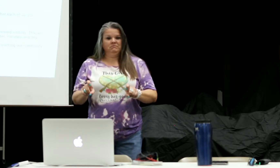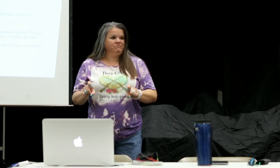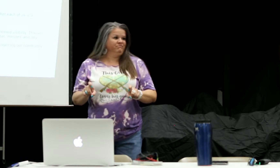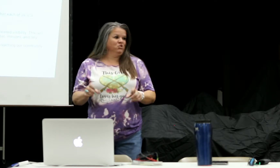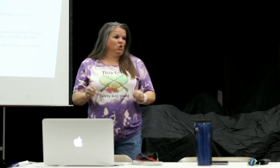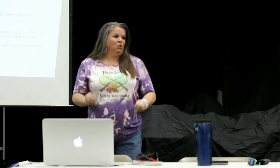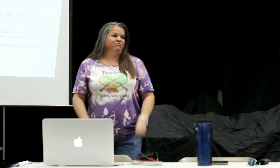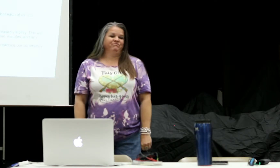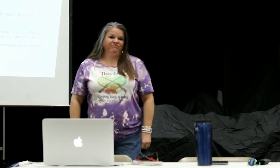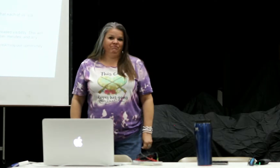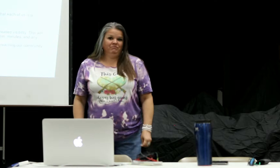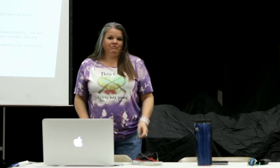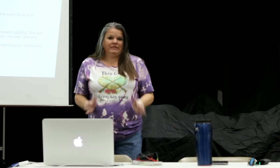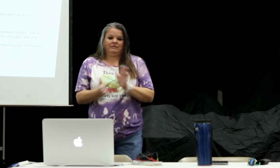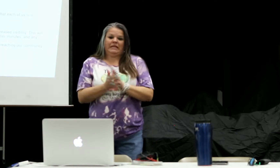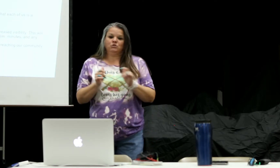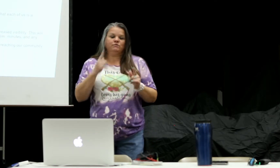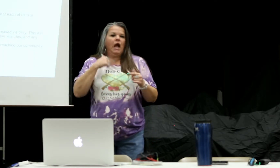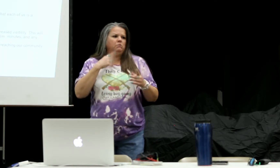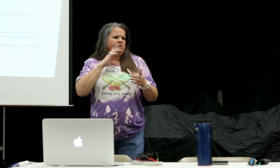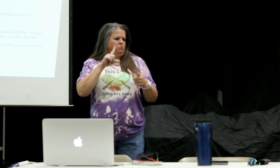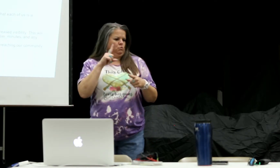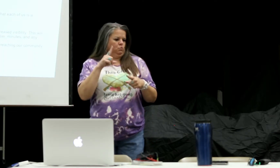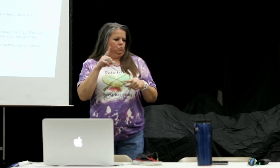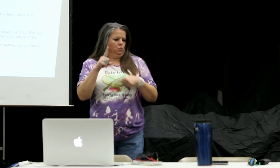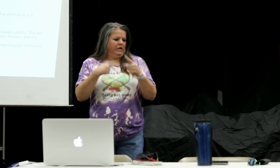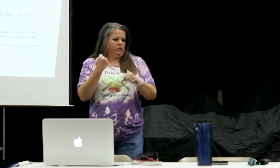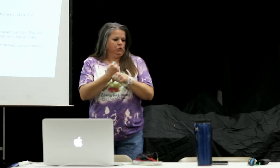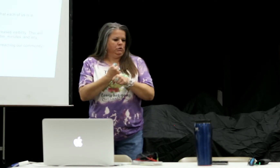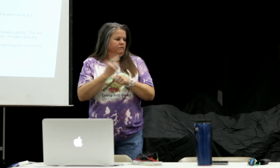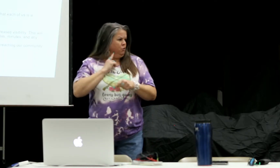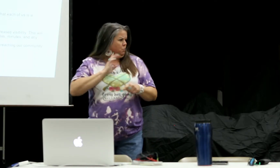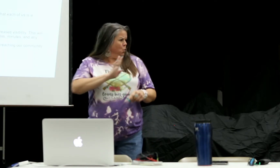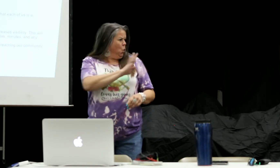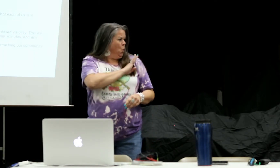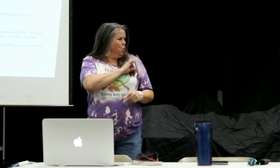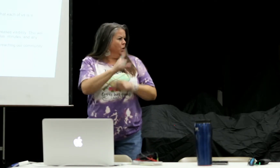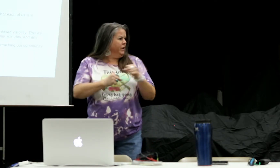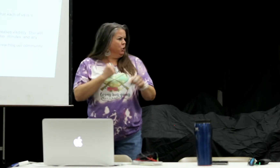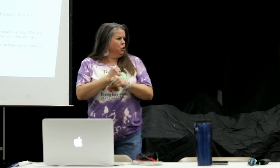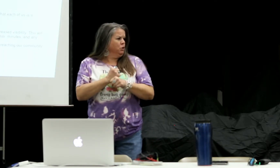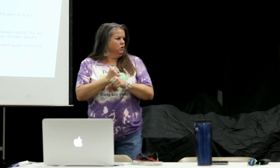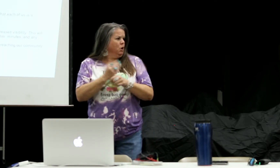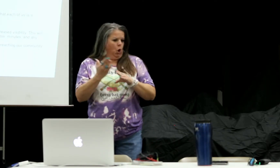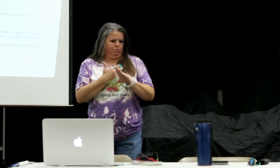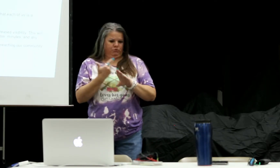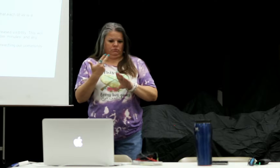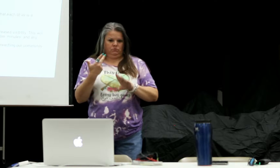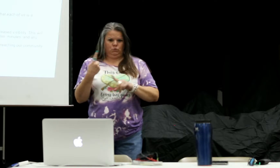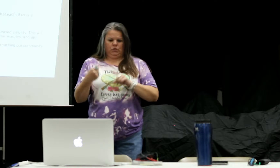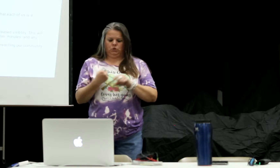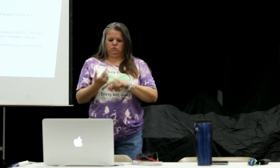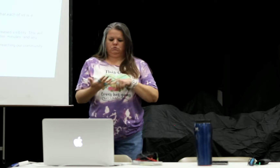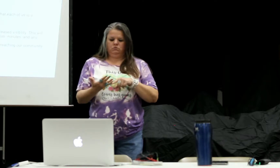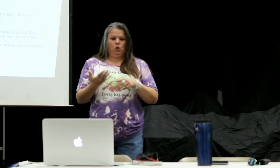my 5-year-old was tested, and we just found out that she's hard of hearing. I've been on the board for